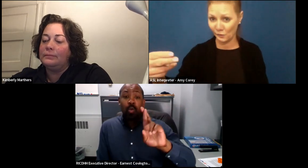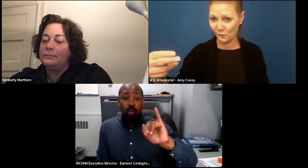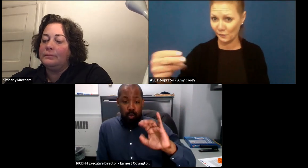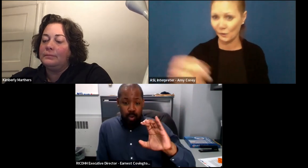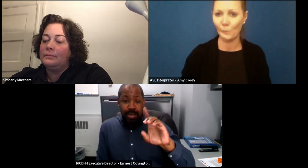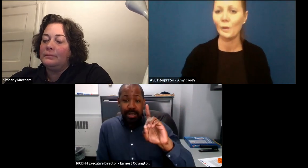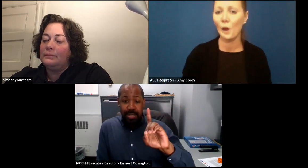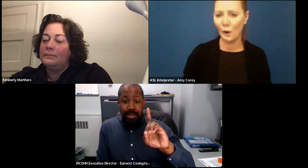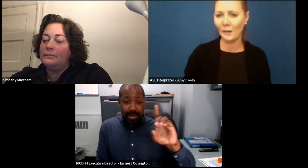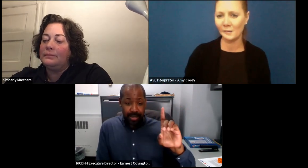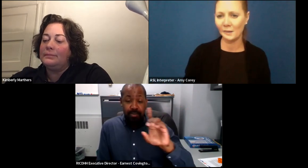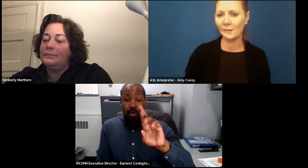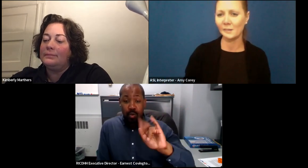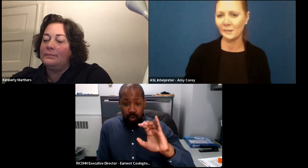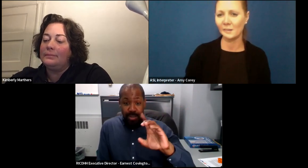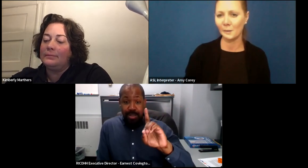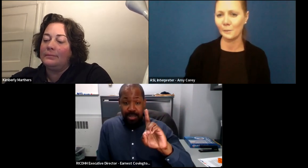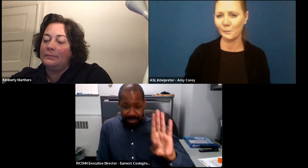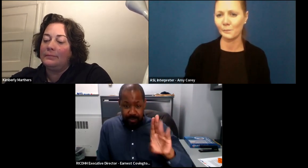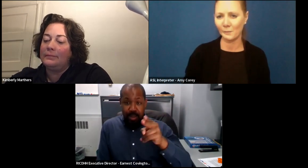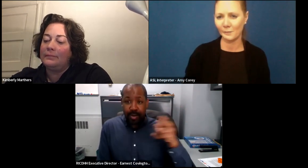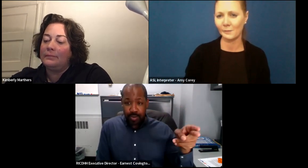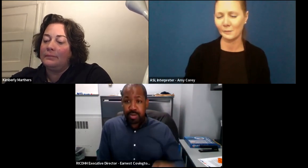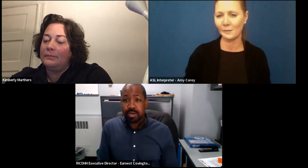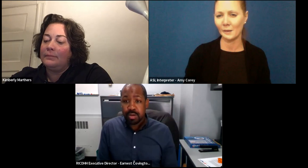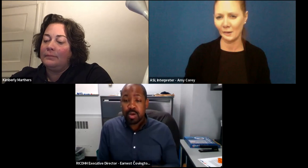RICDBHH. No, RICDDHH.